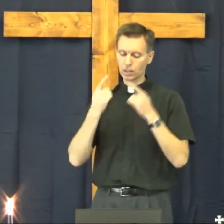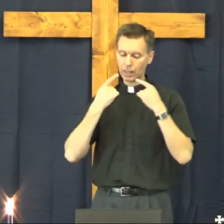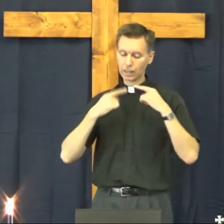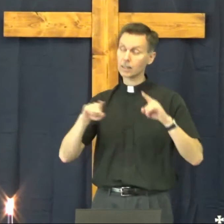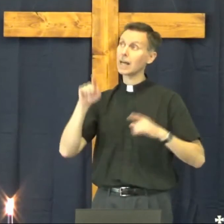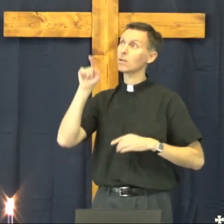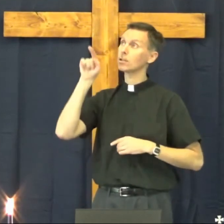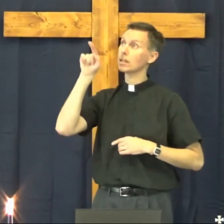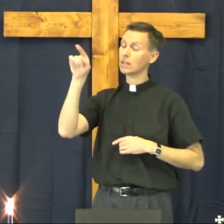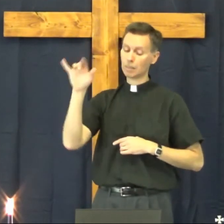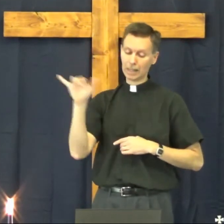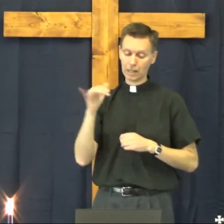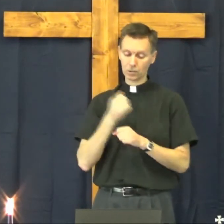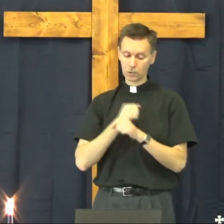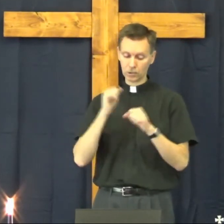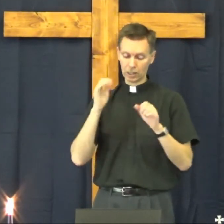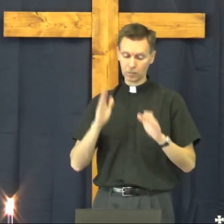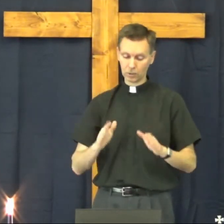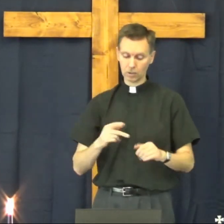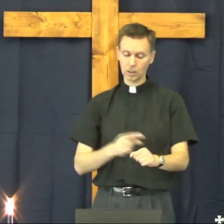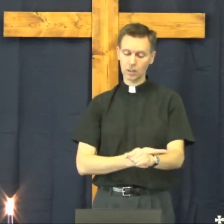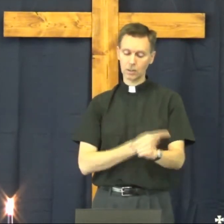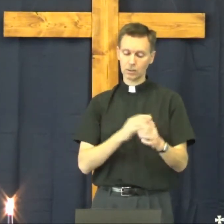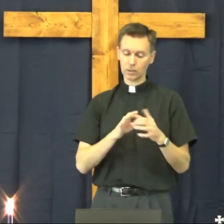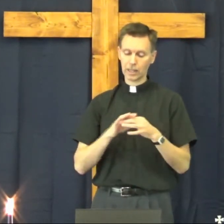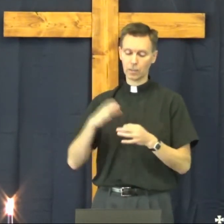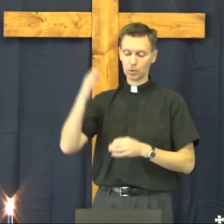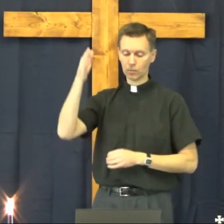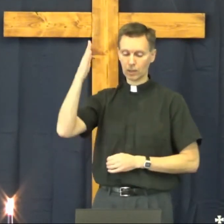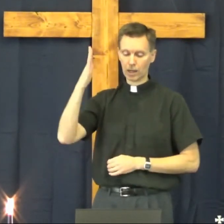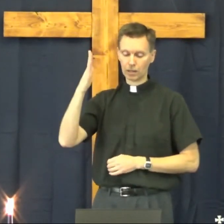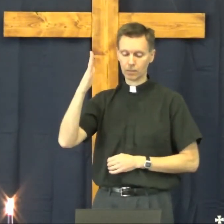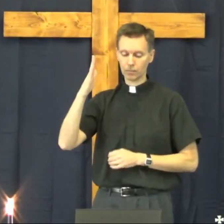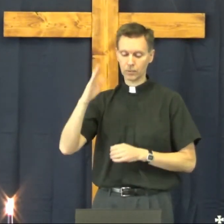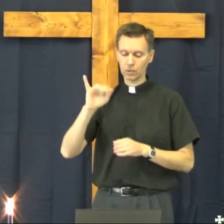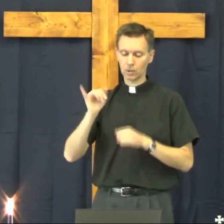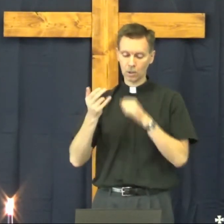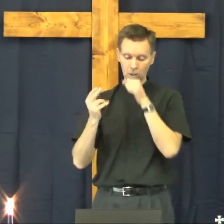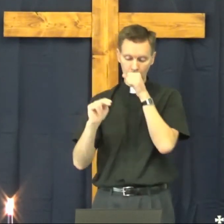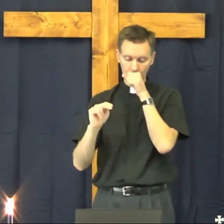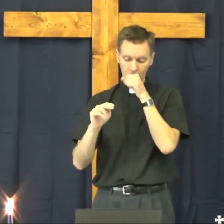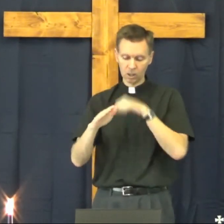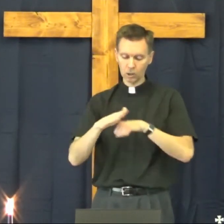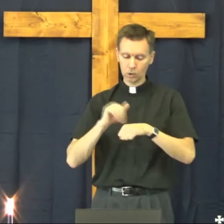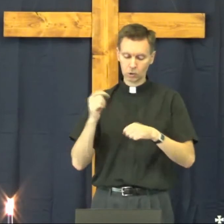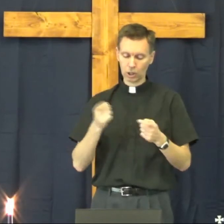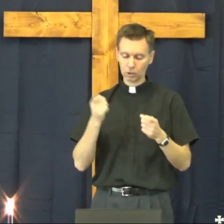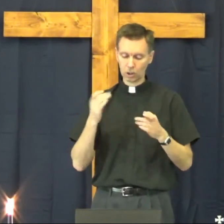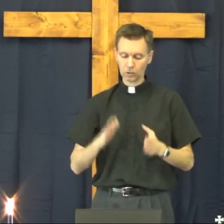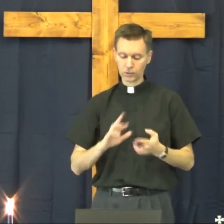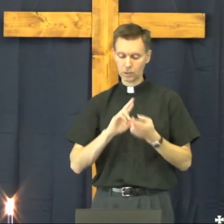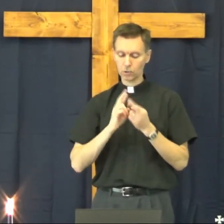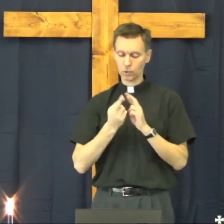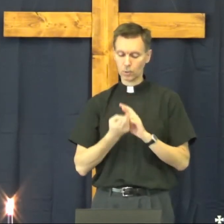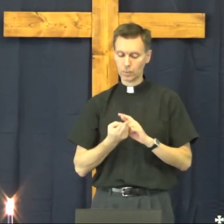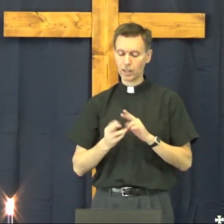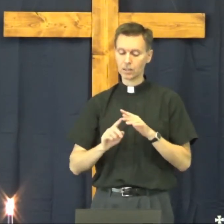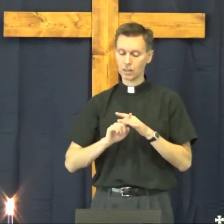and announced him as the Savior, the Lamb of God. John called sinners to repent